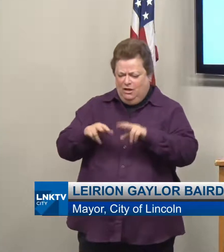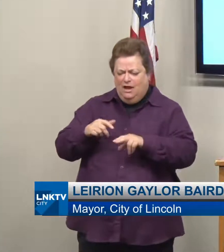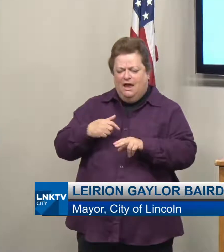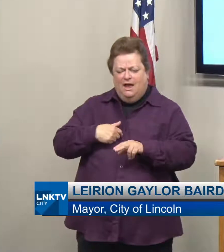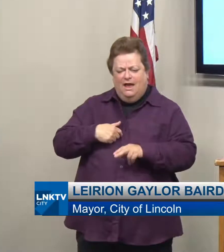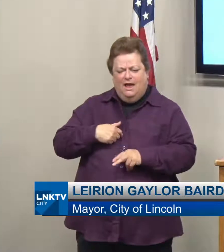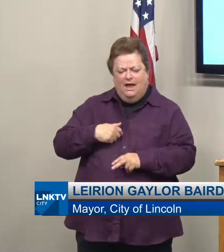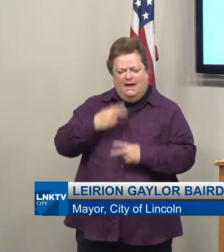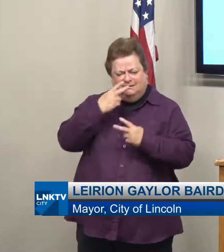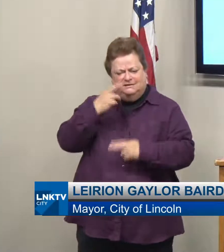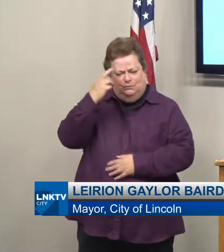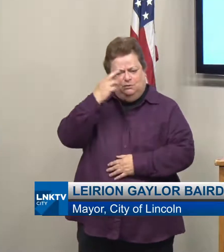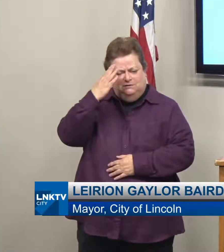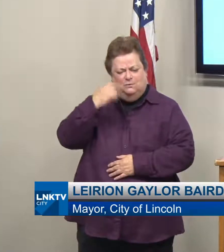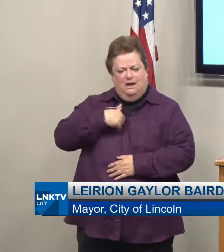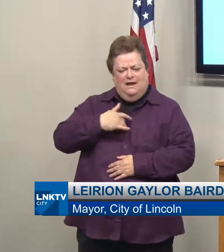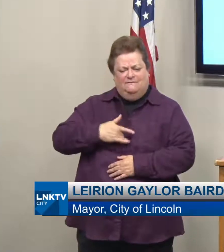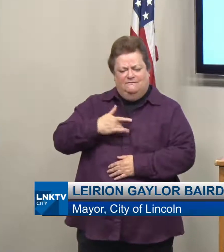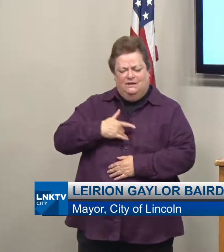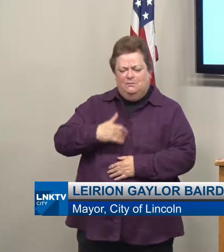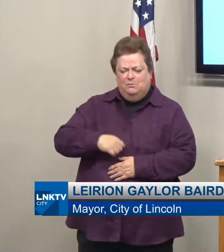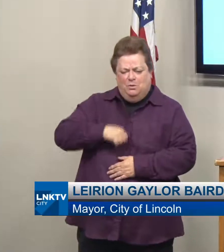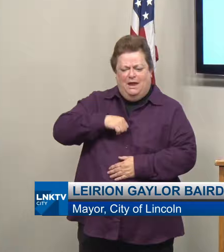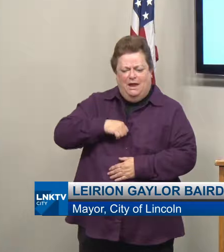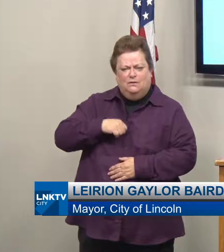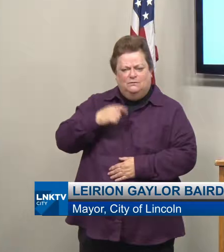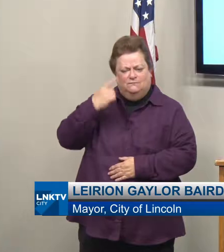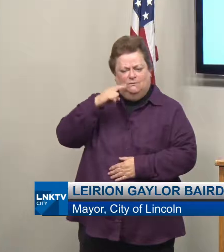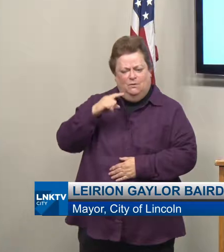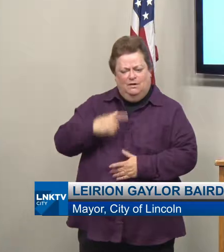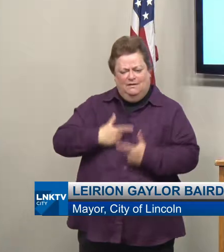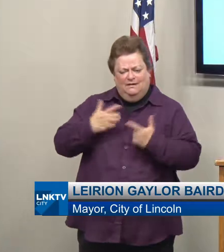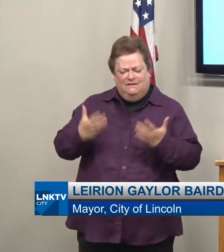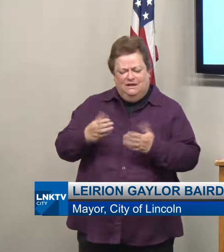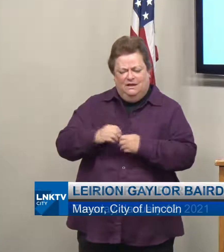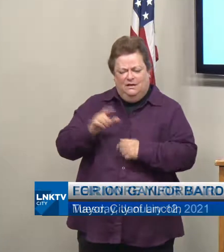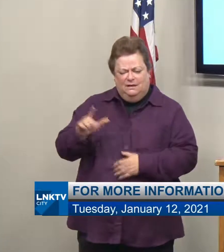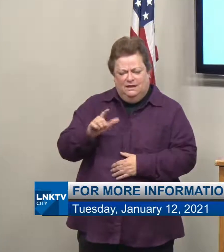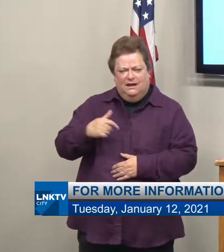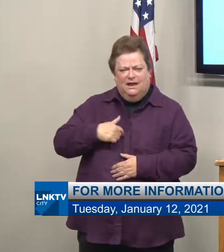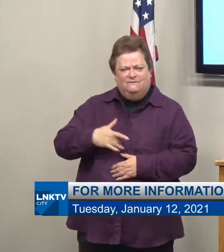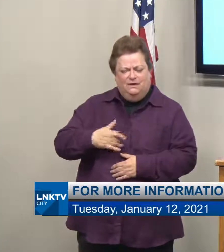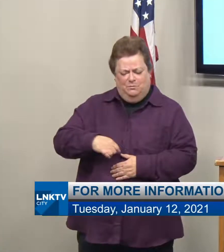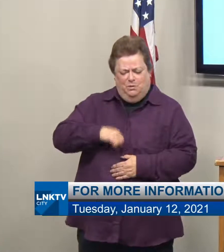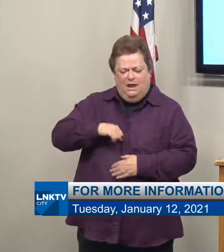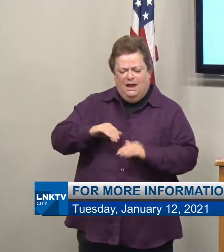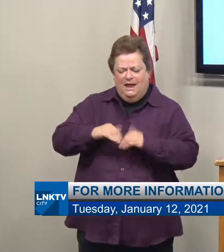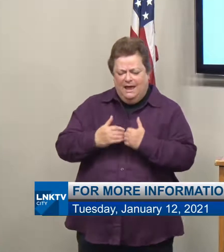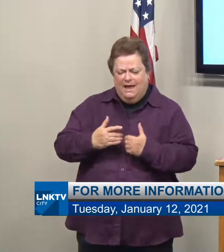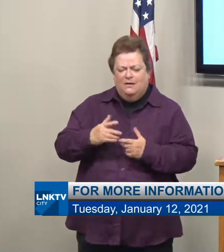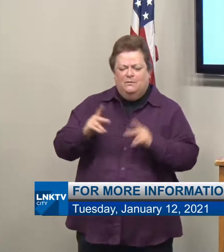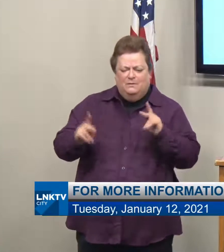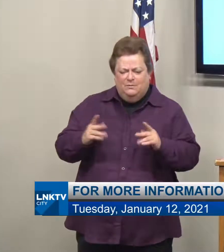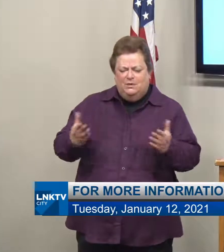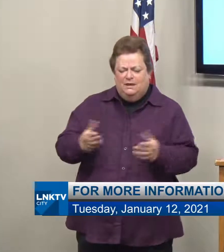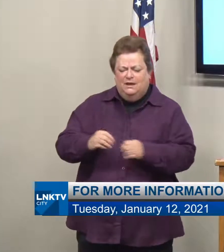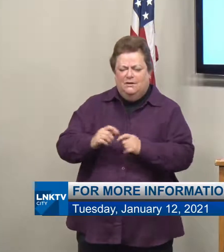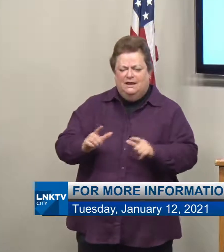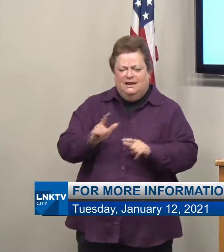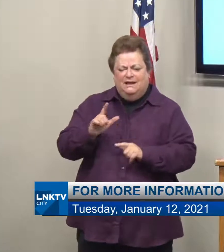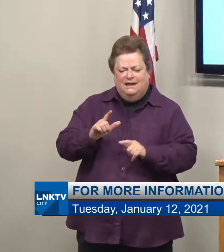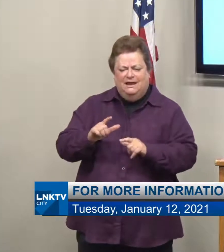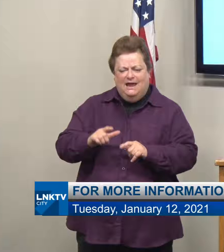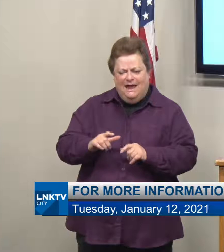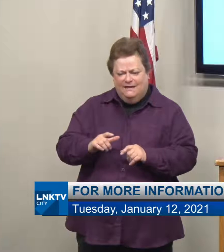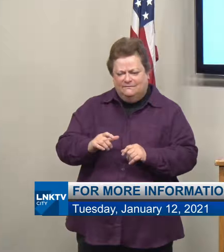live in Lincoln. With each flattening of the curve, I feel pride in the way the people of Lincoln have stepped up time and time again to protect our